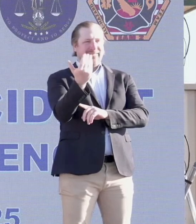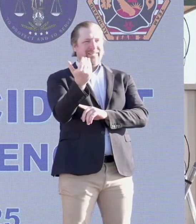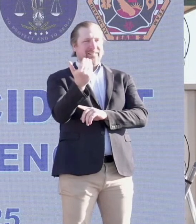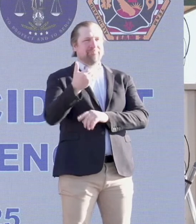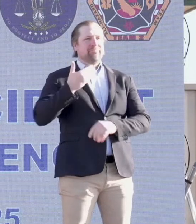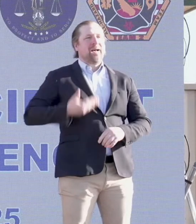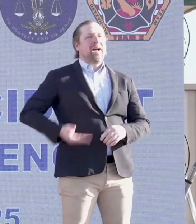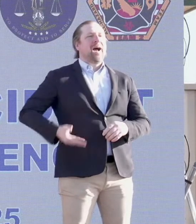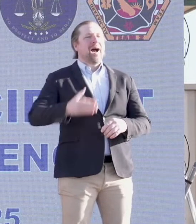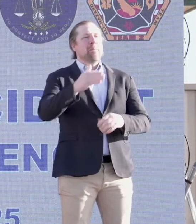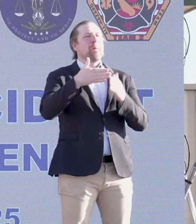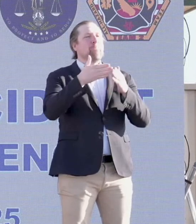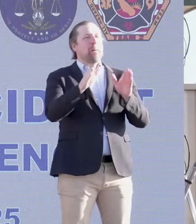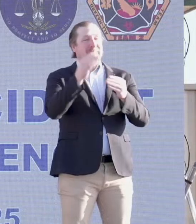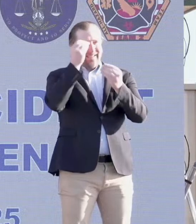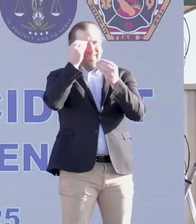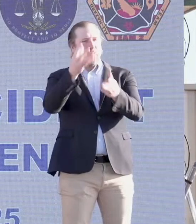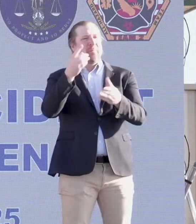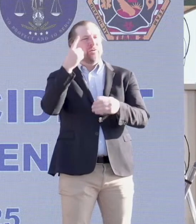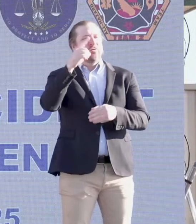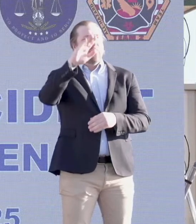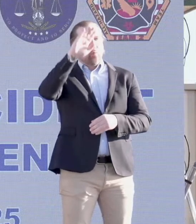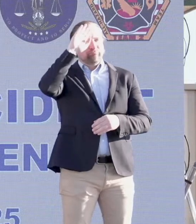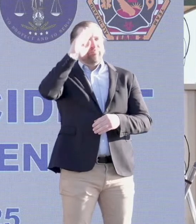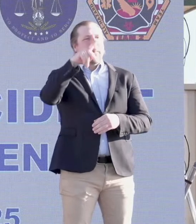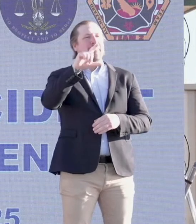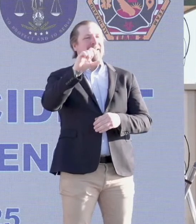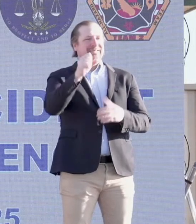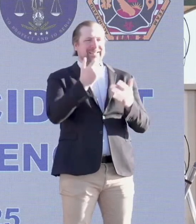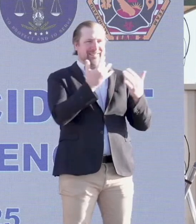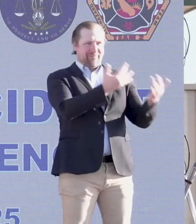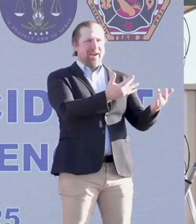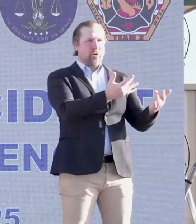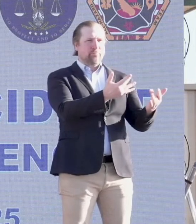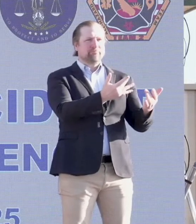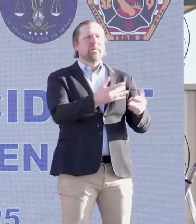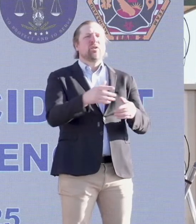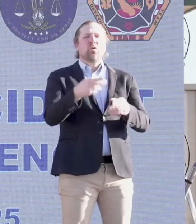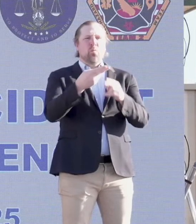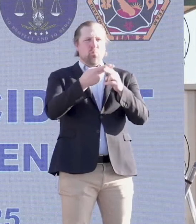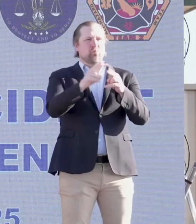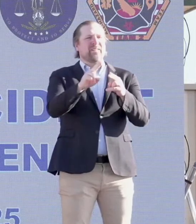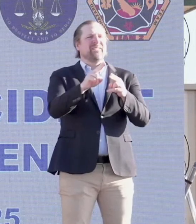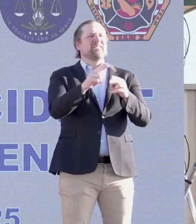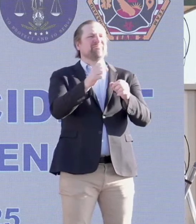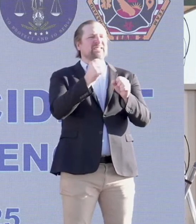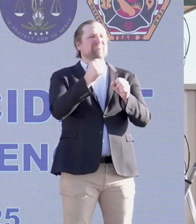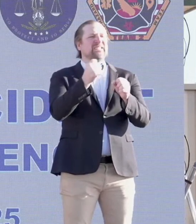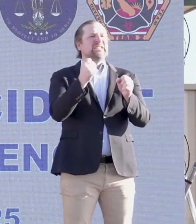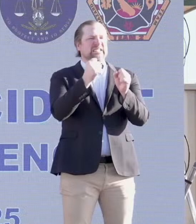Schutz, Public Information for the Palisades Fire. Some quick stats on where we're looking at this fire right now.